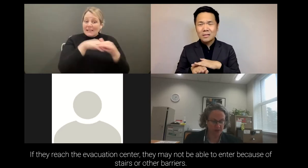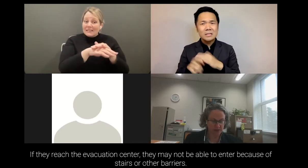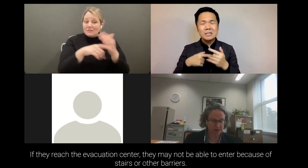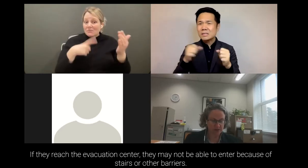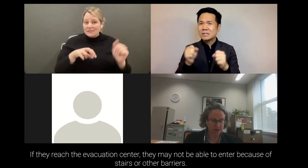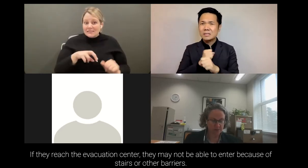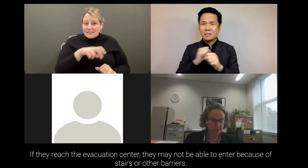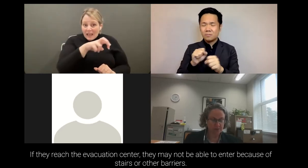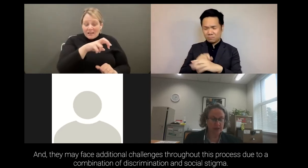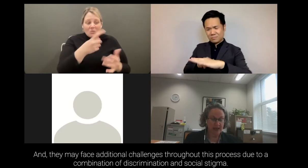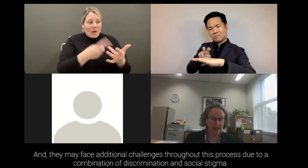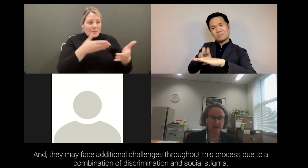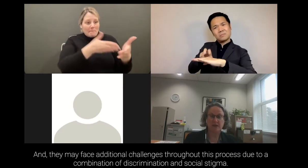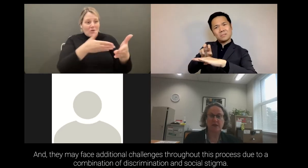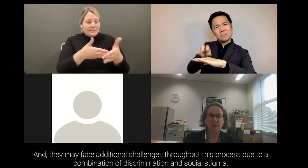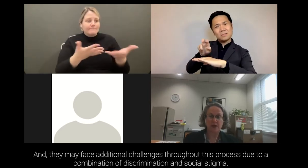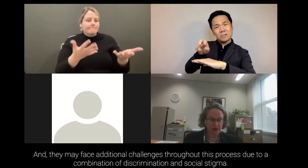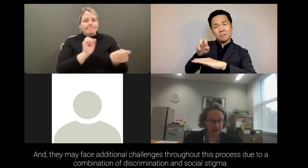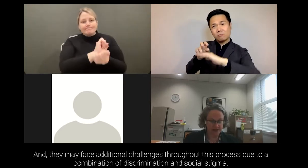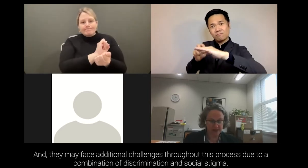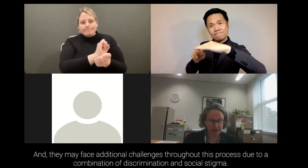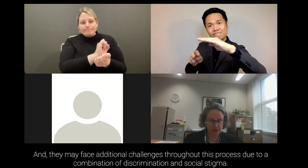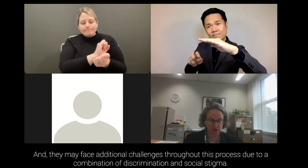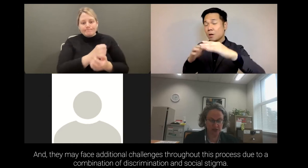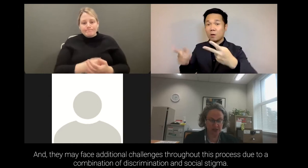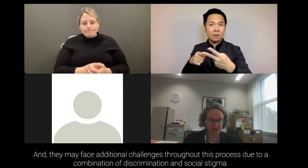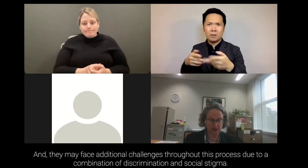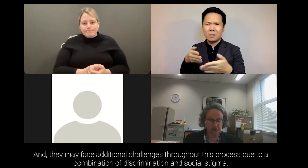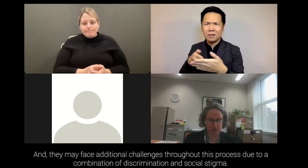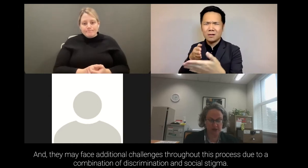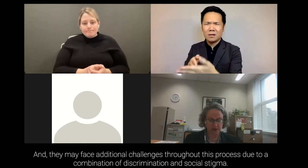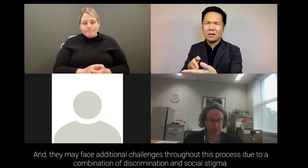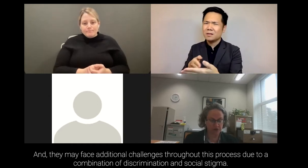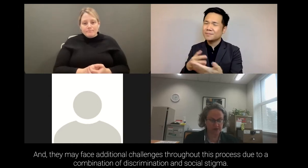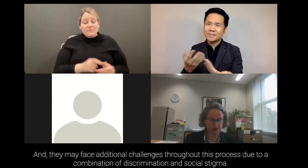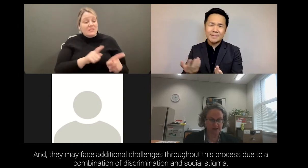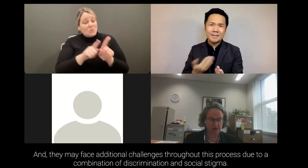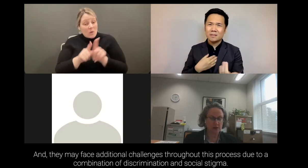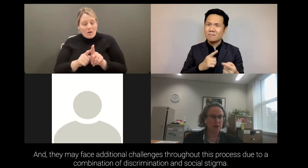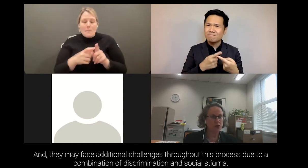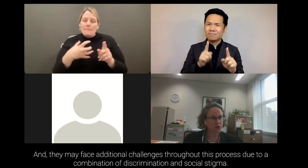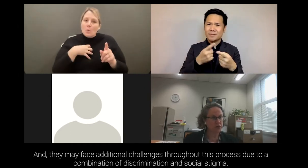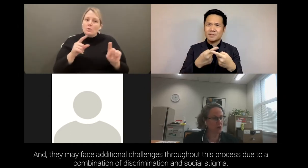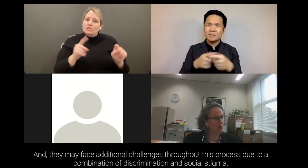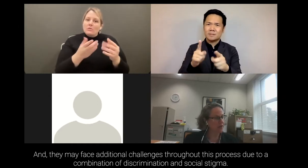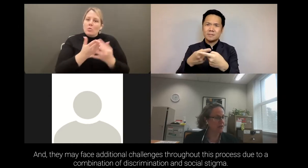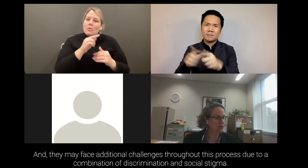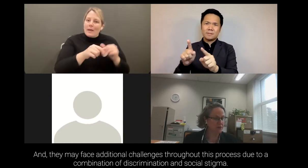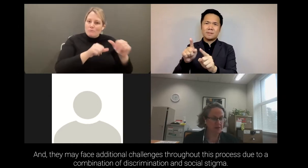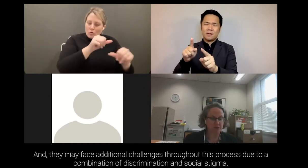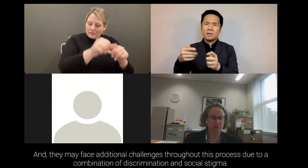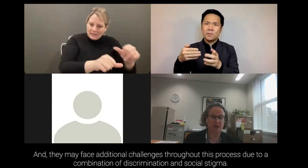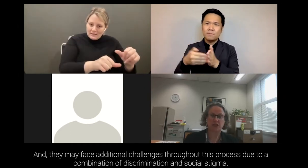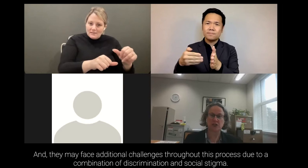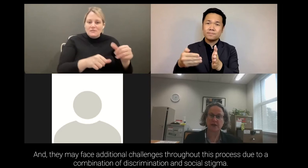other barriers. And they may face additional challenges throughout this process due to a combination